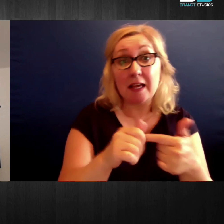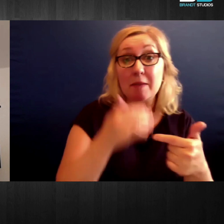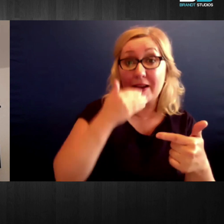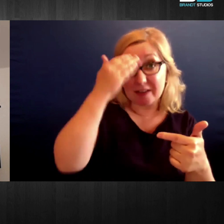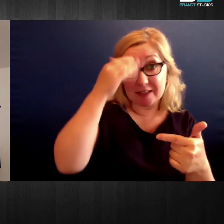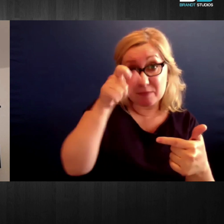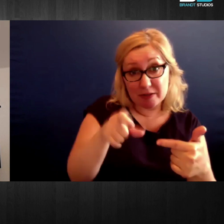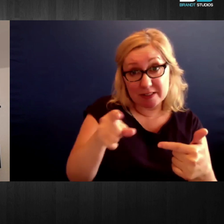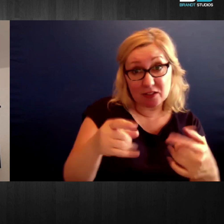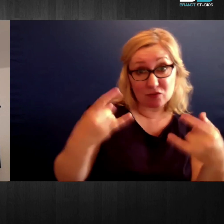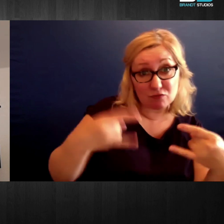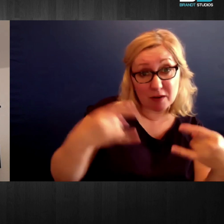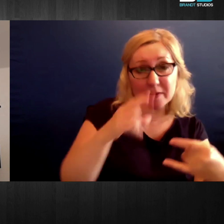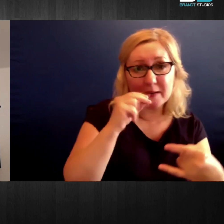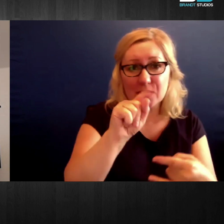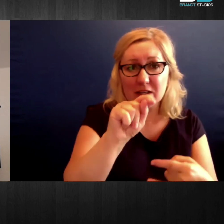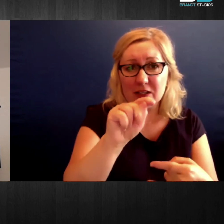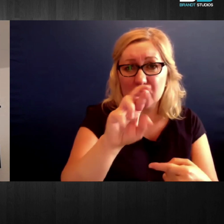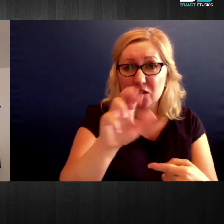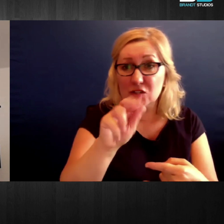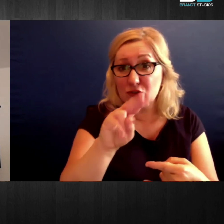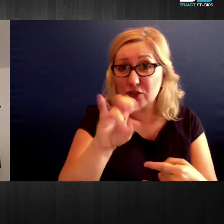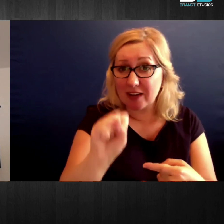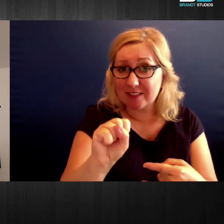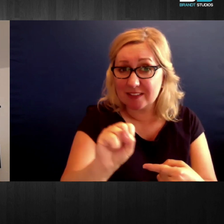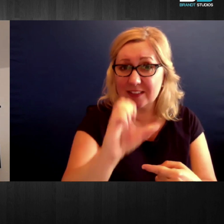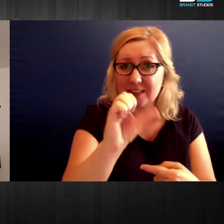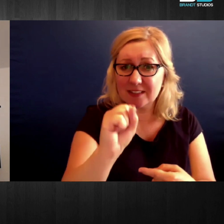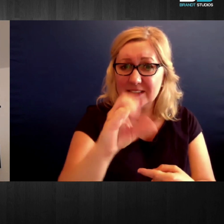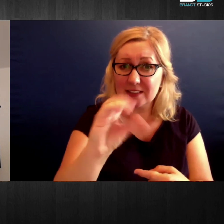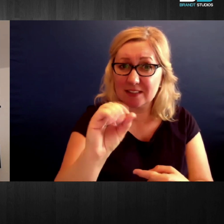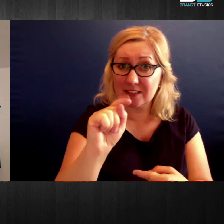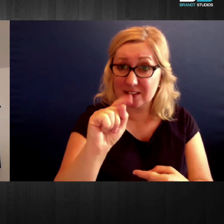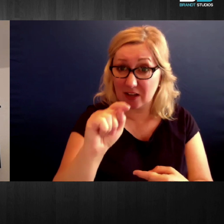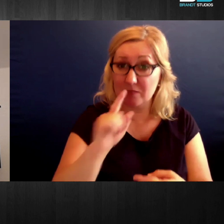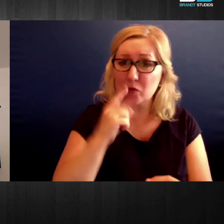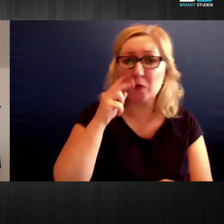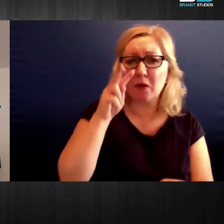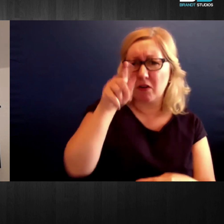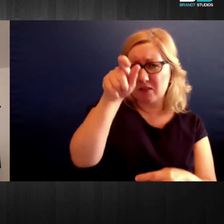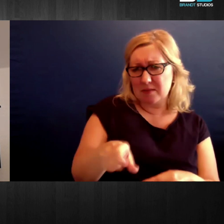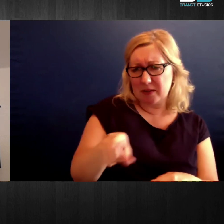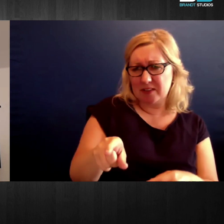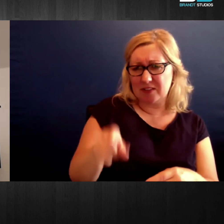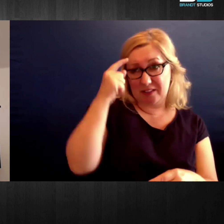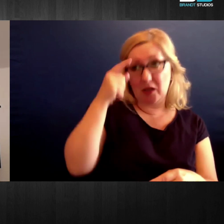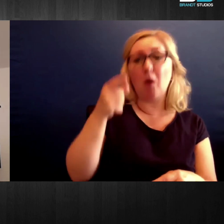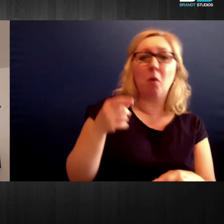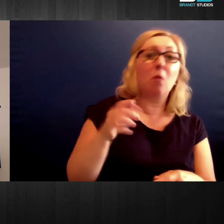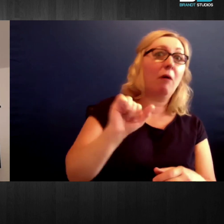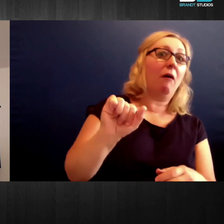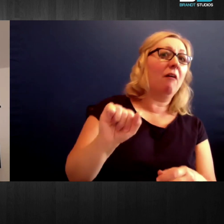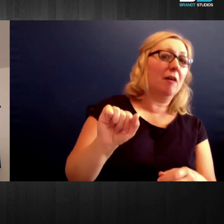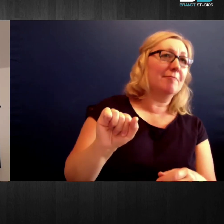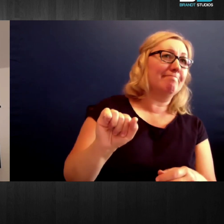probably think he's your stereotypical rapper, but his productions are so intricate. And he talks about his growing up